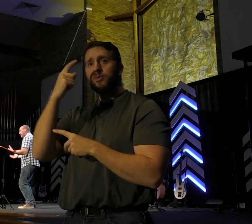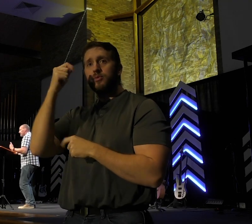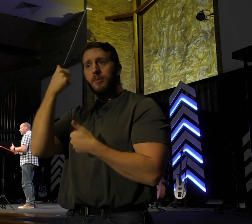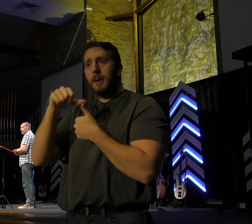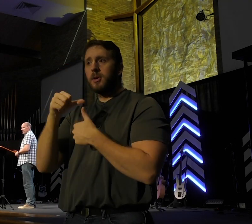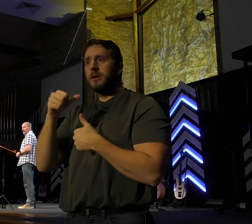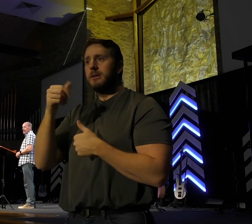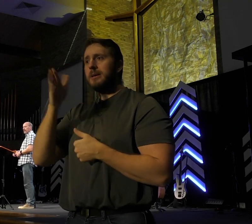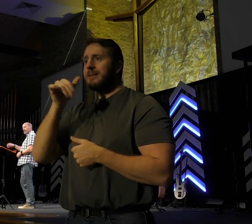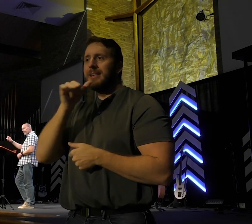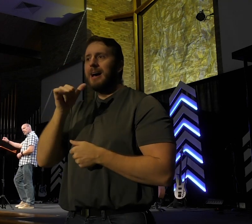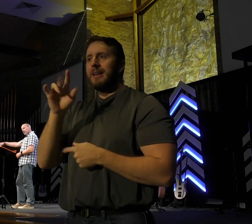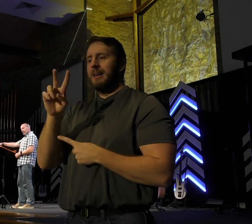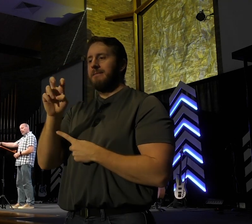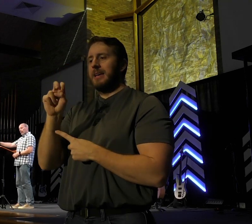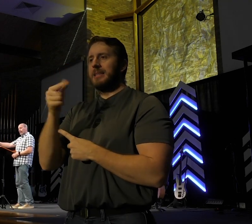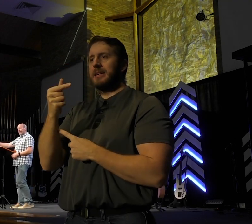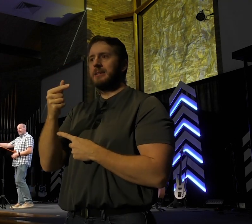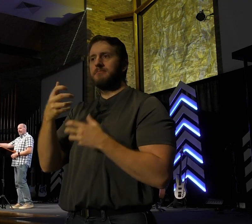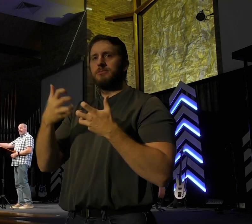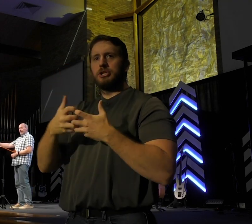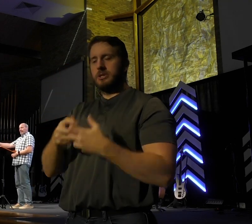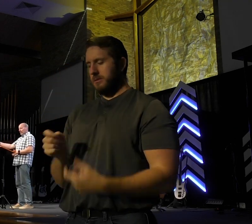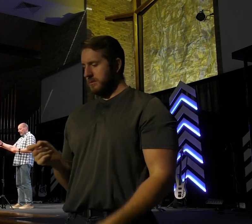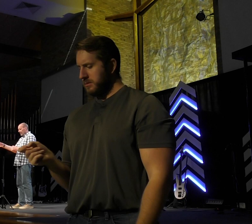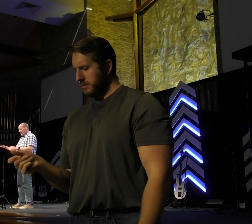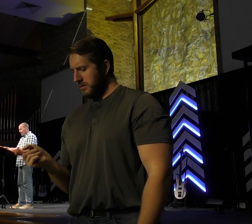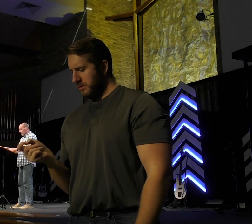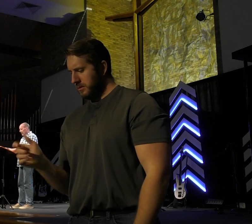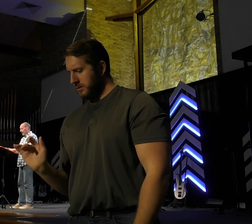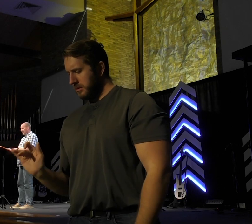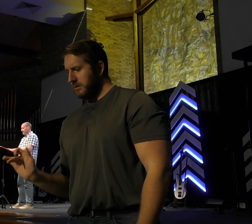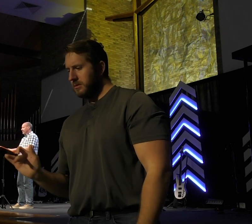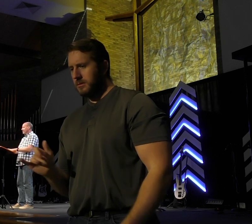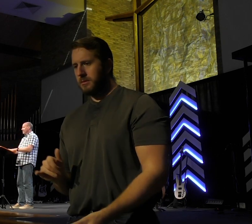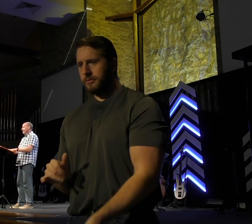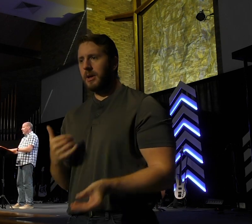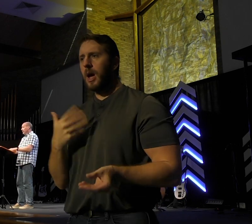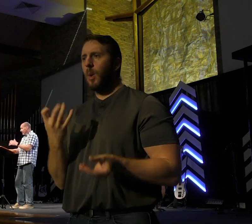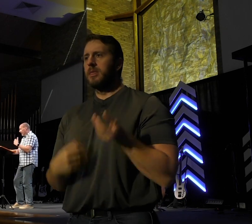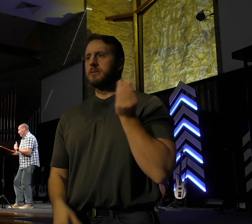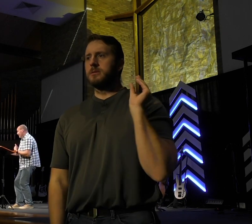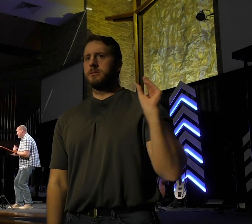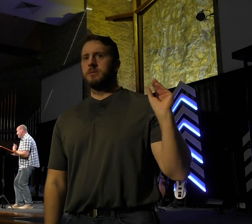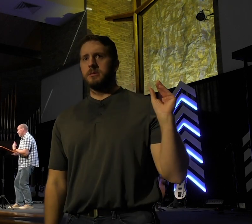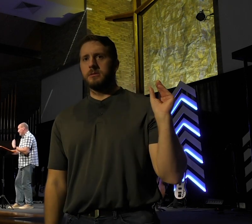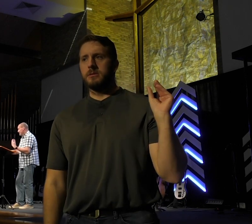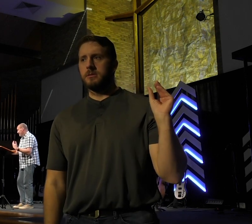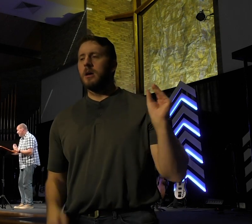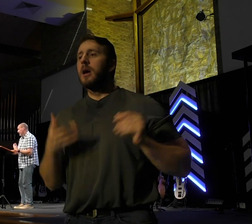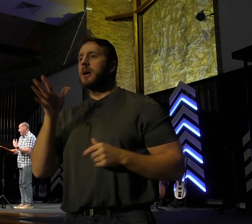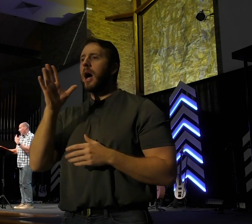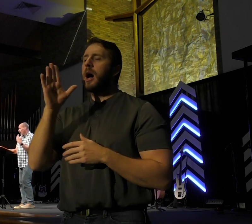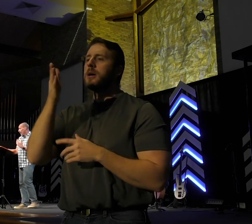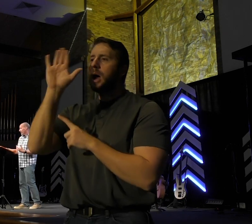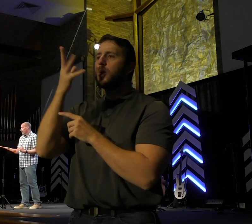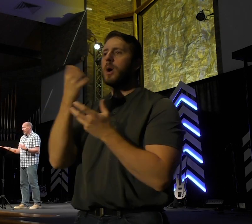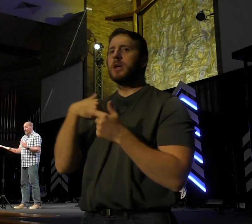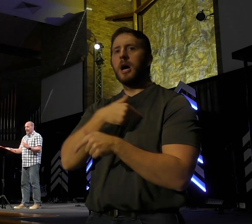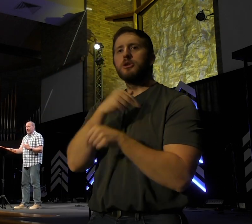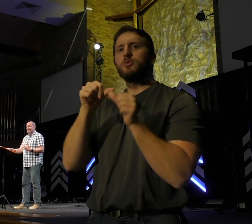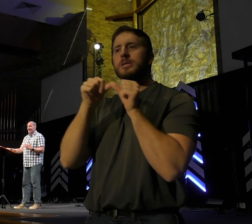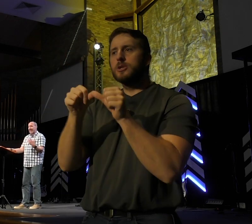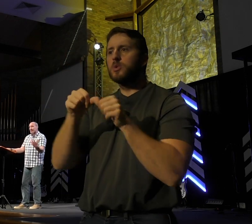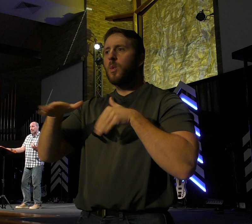is not a vending machine that we just put a quarter in and we get whatever we want. But God wants us to continually walk